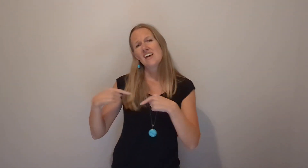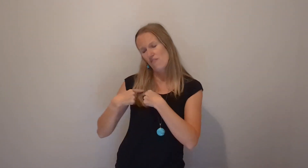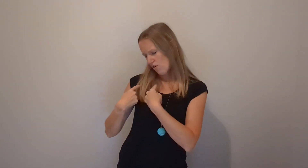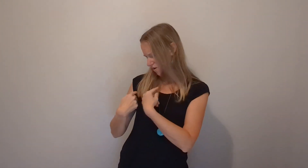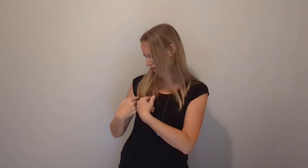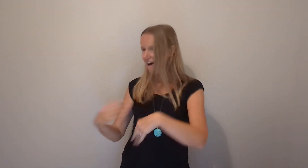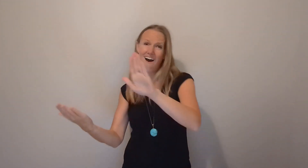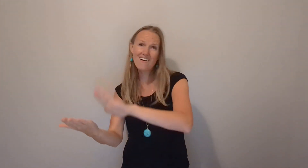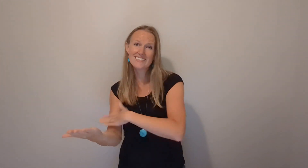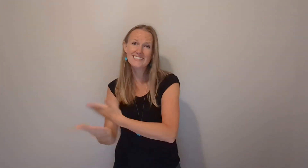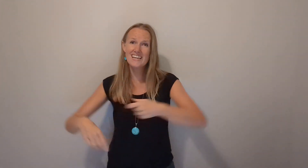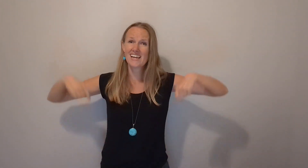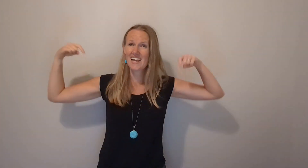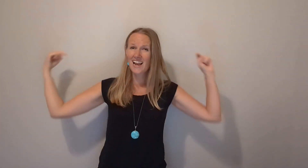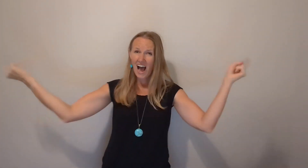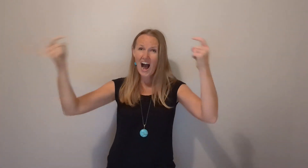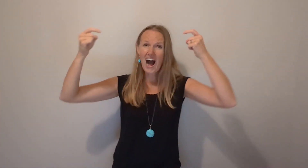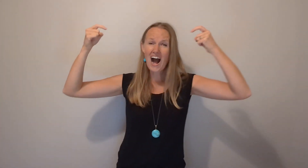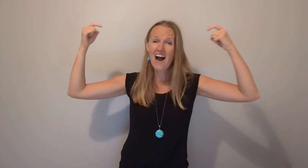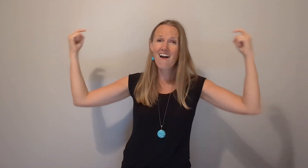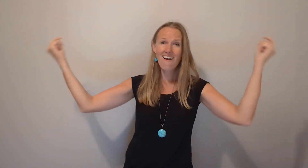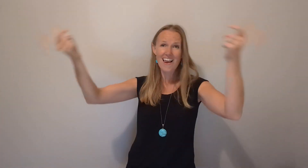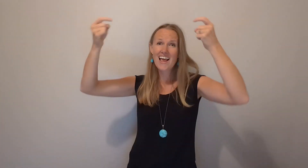except for a heart singing